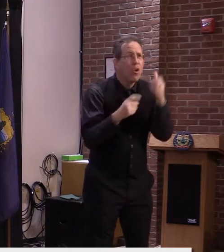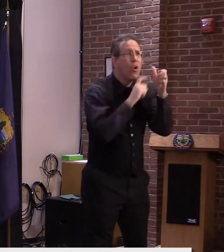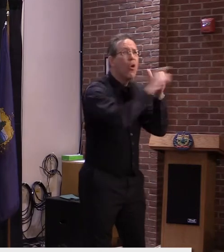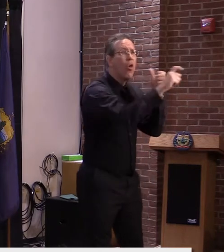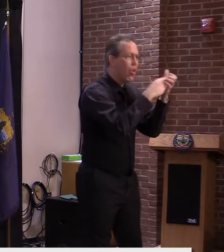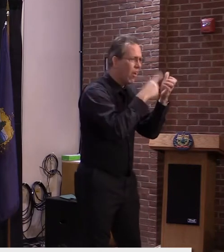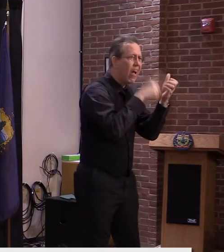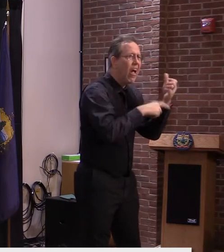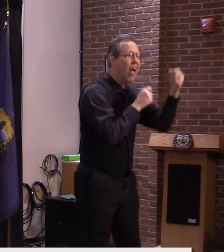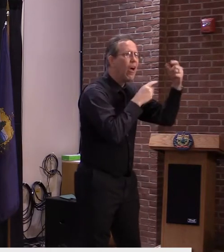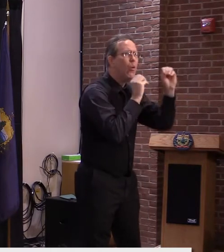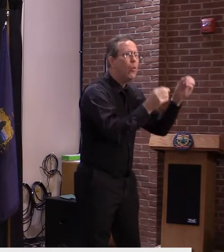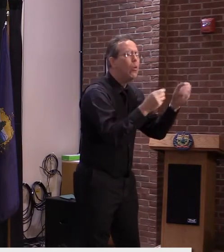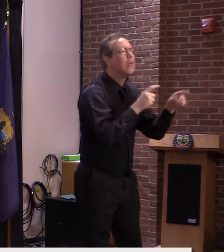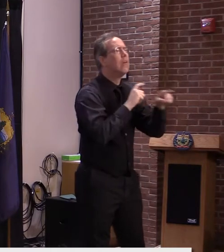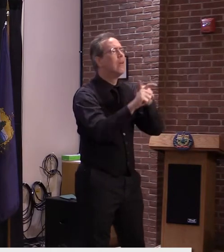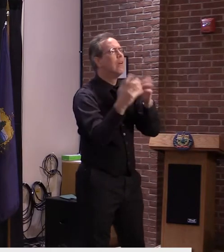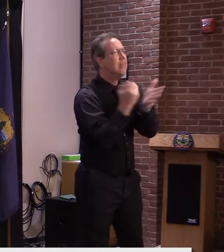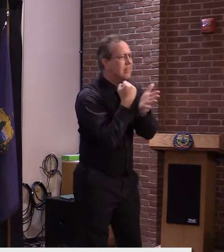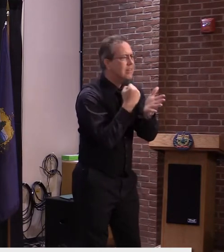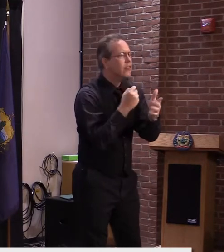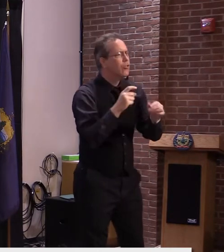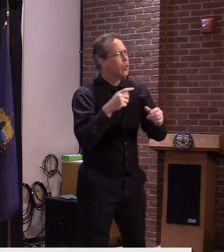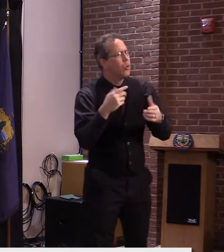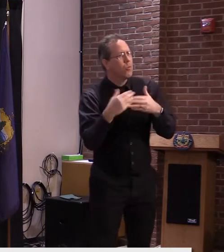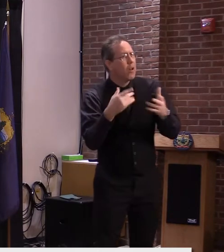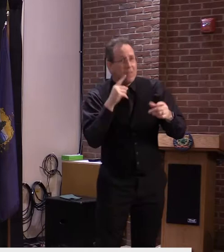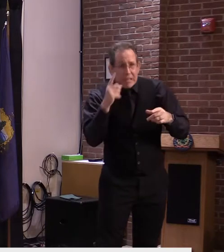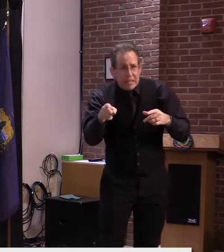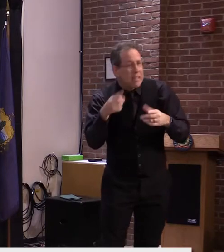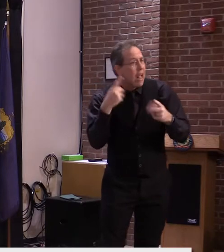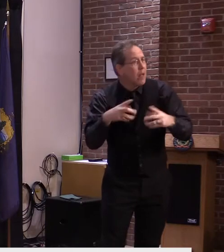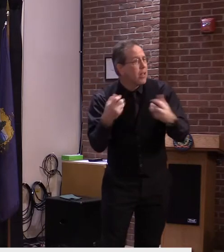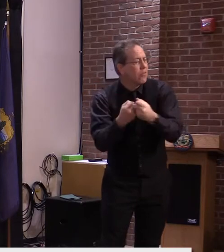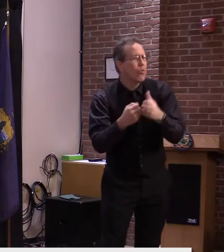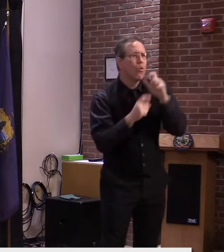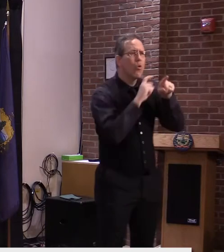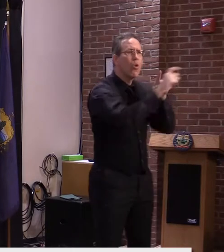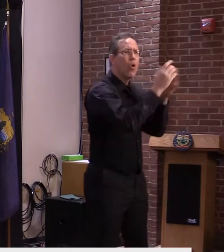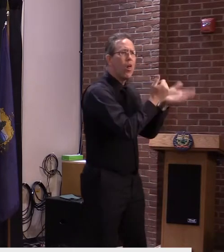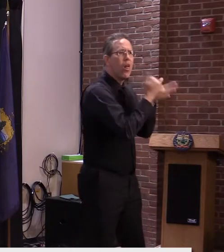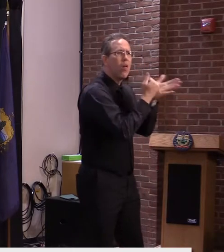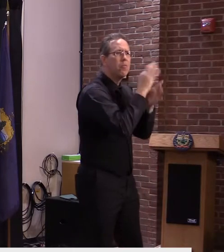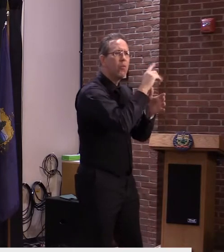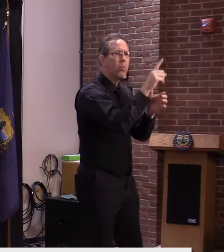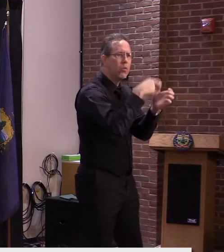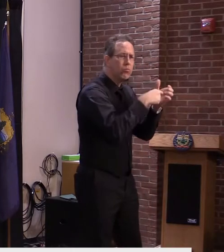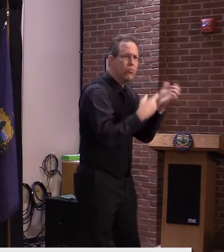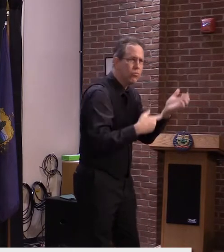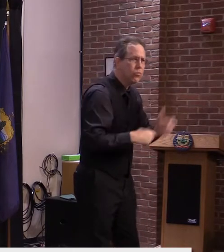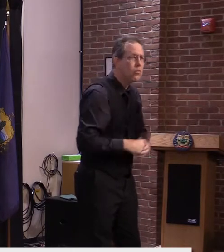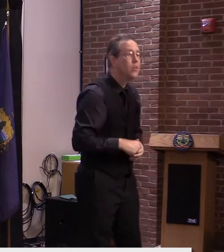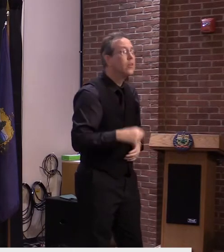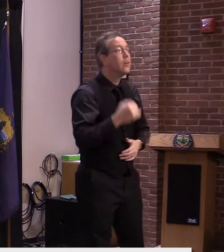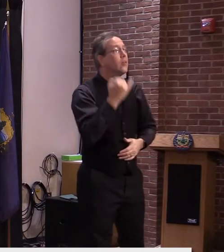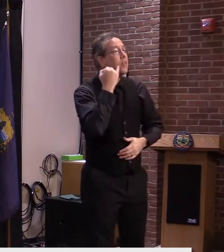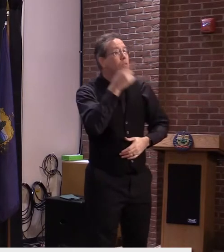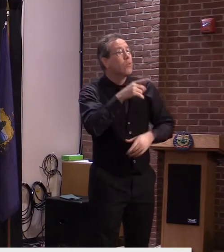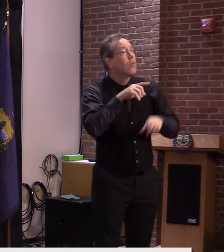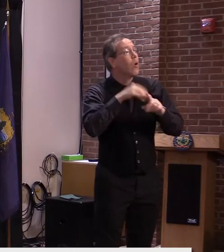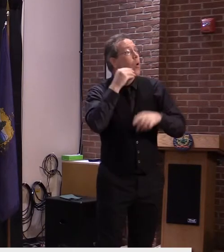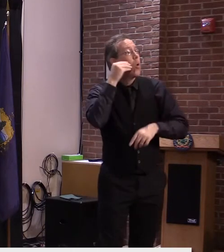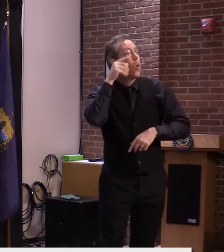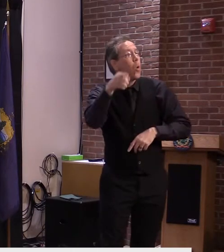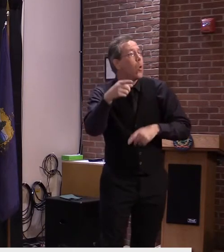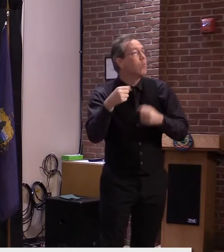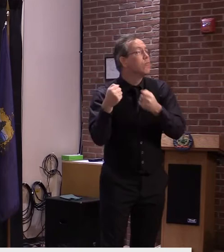are. The bottom line is, if you're in need of a first responder at your home or on the road, lack of cell service shouldn't be what prevents you